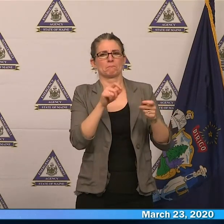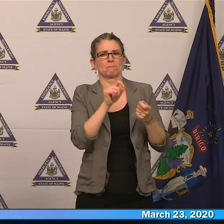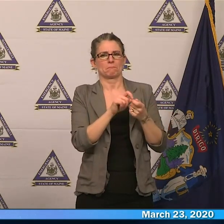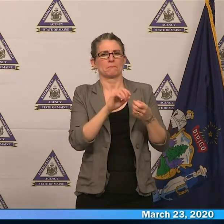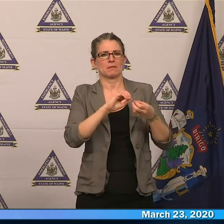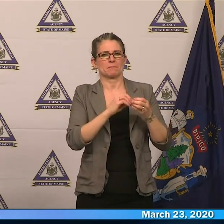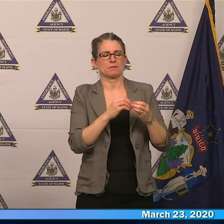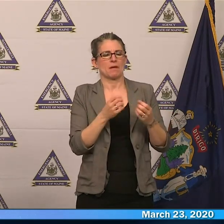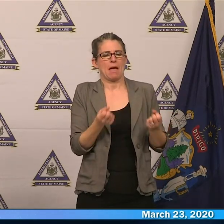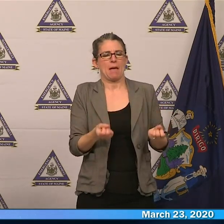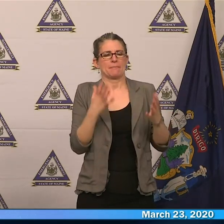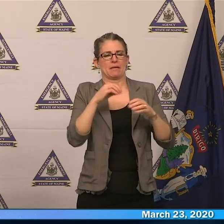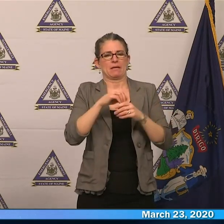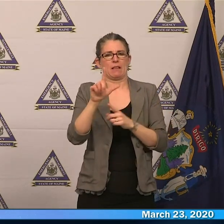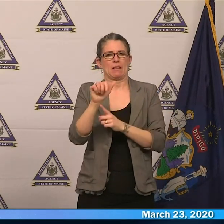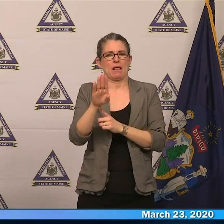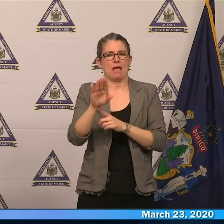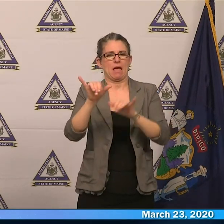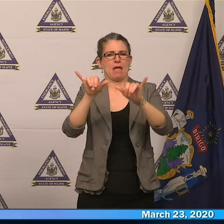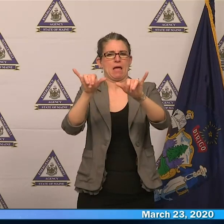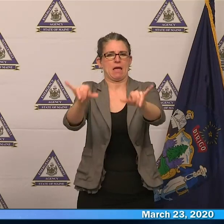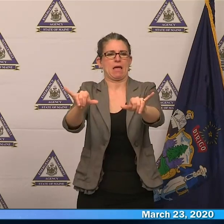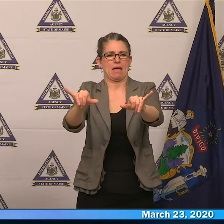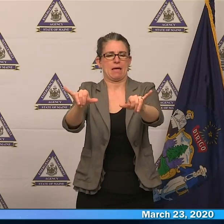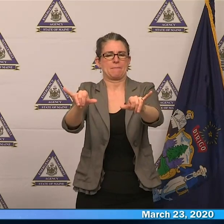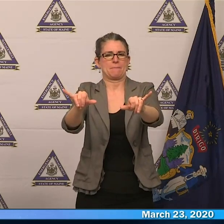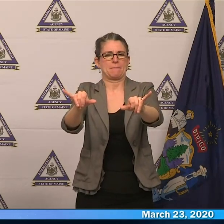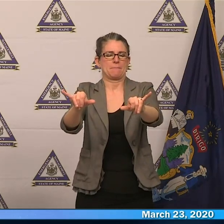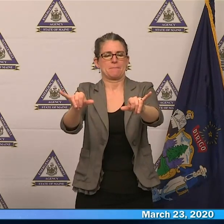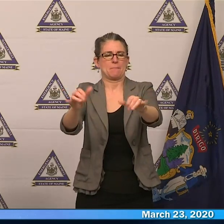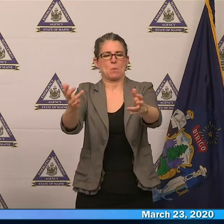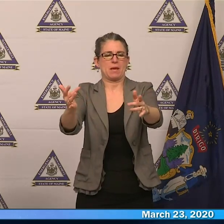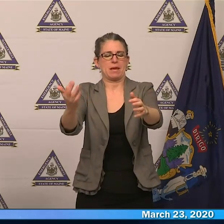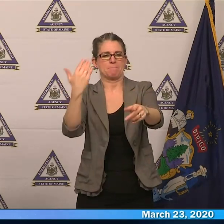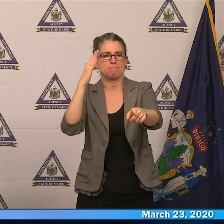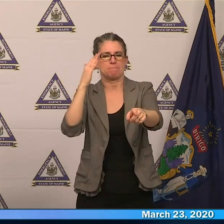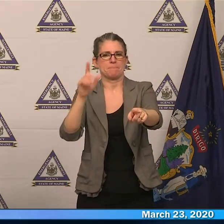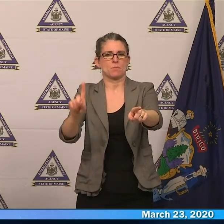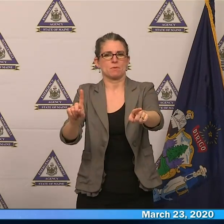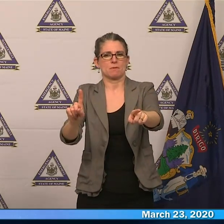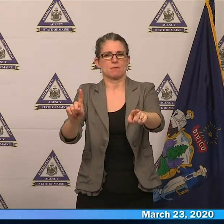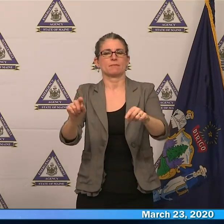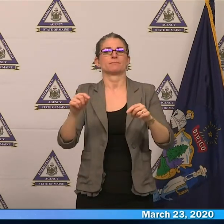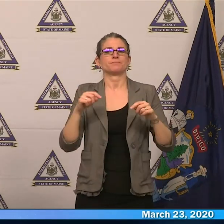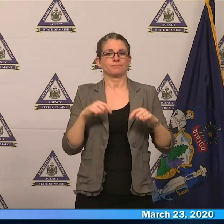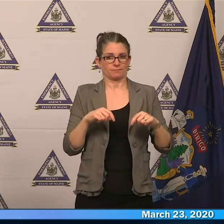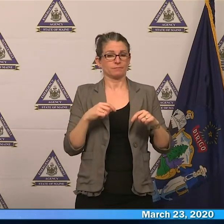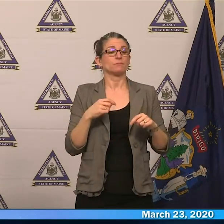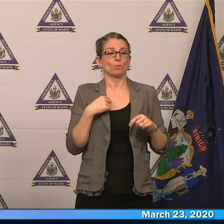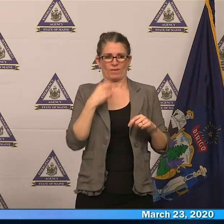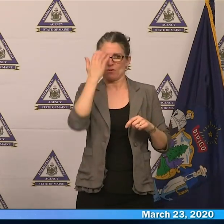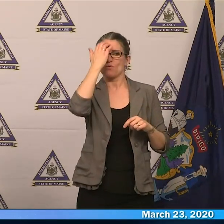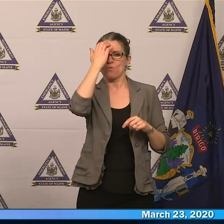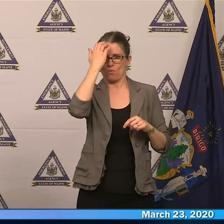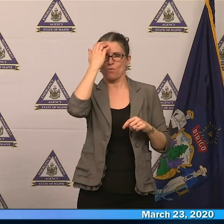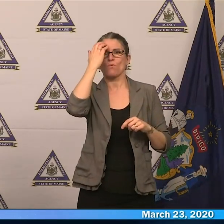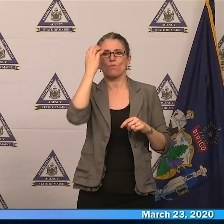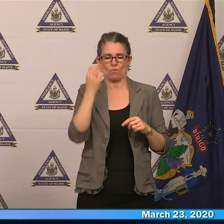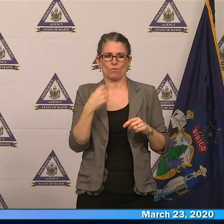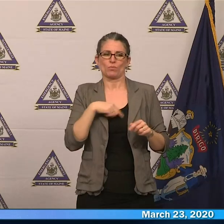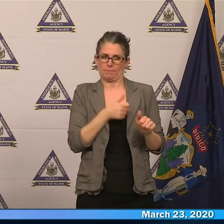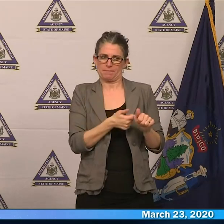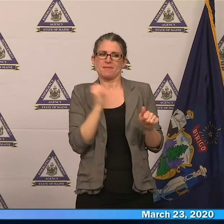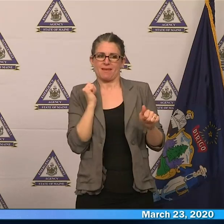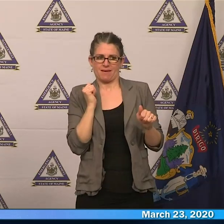is. But what I want to say is that even though we recognize it exists and we recognize the frustration that